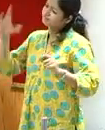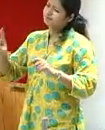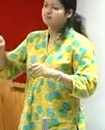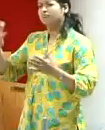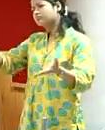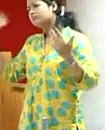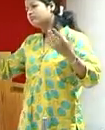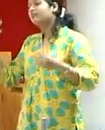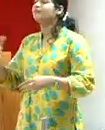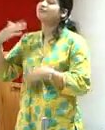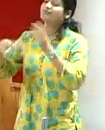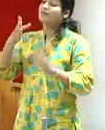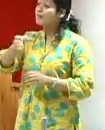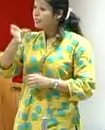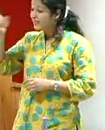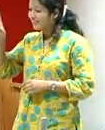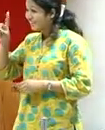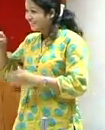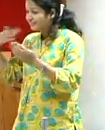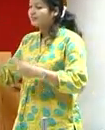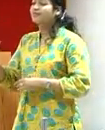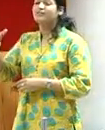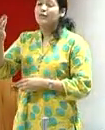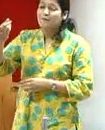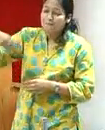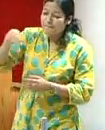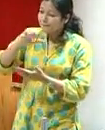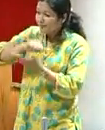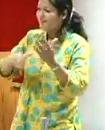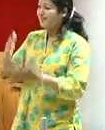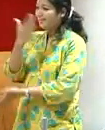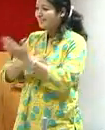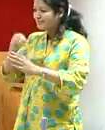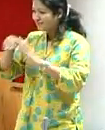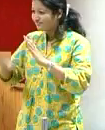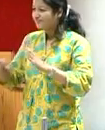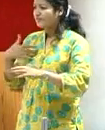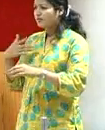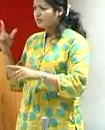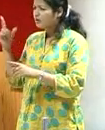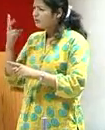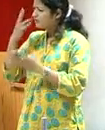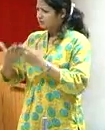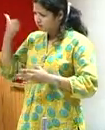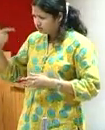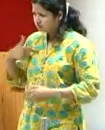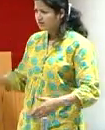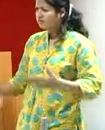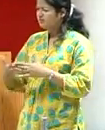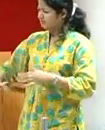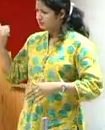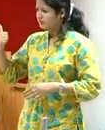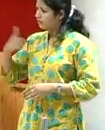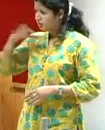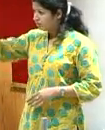who is now on the Supreme Court, actually stayed all recruitment to all colleges for all categories until